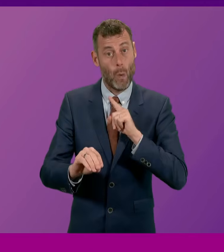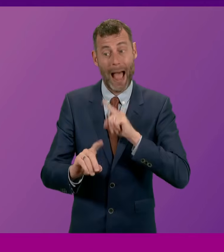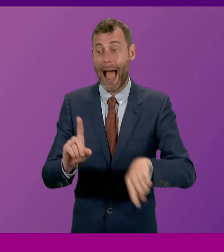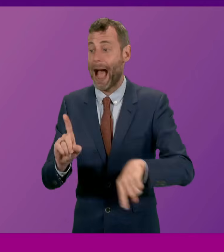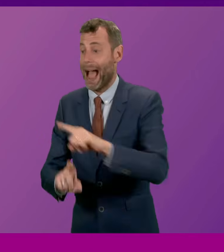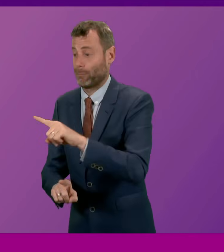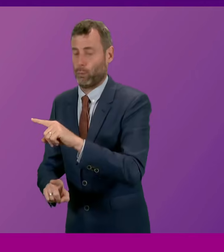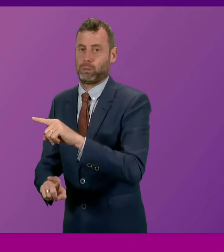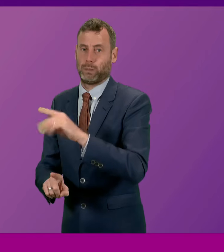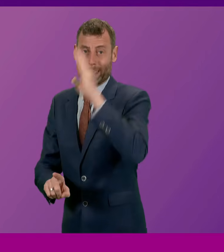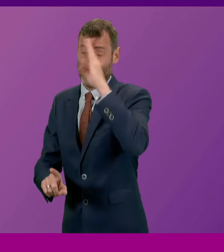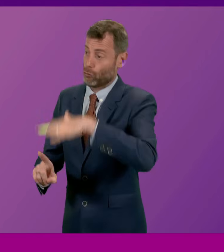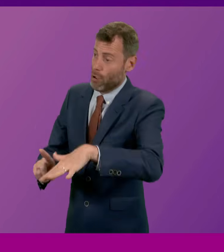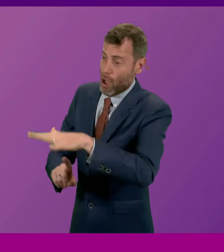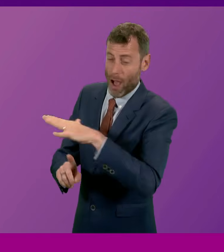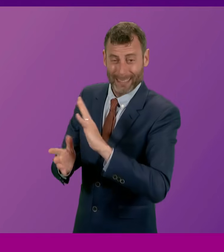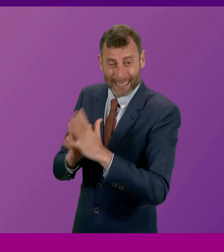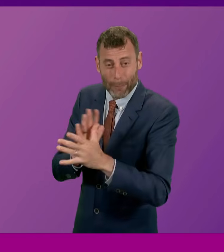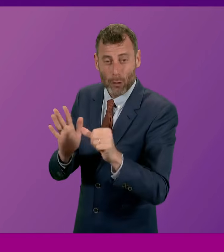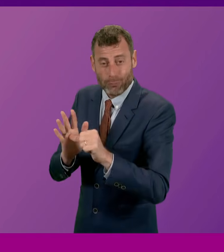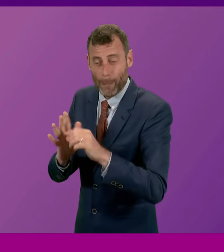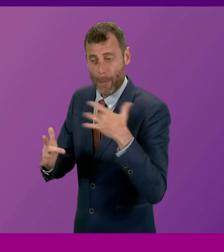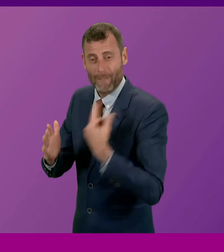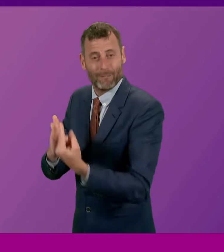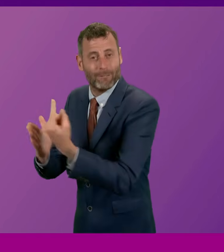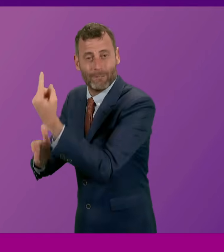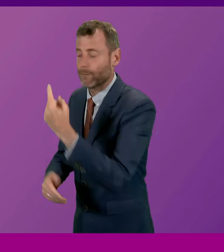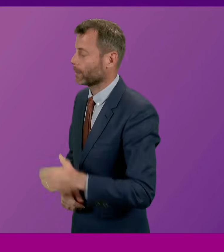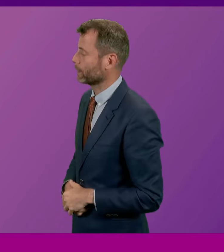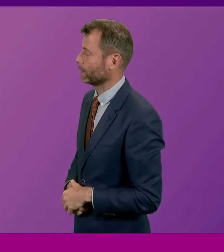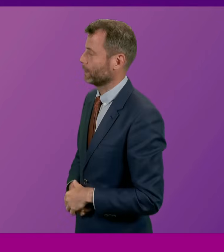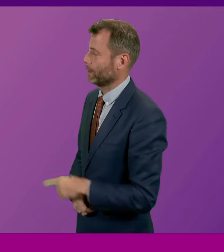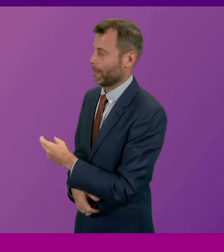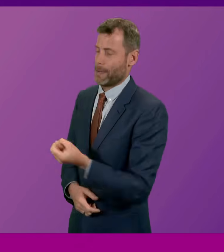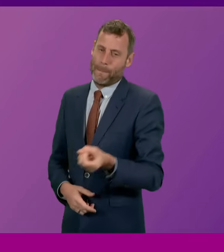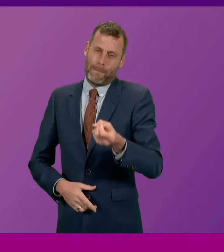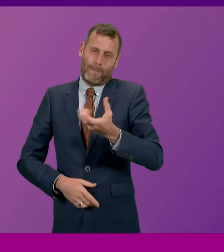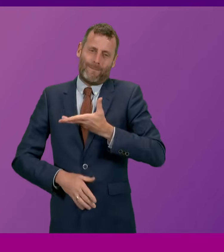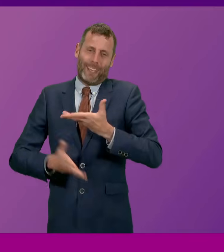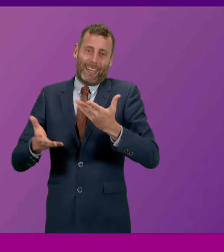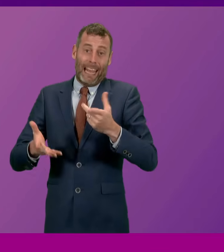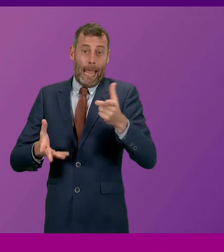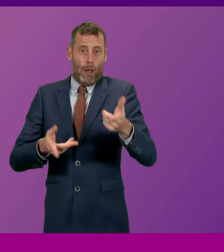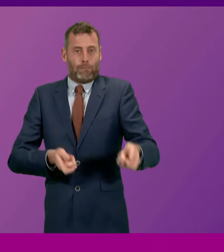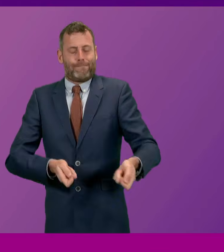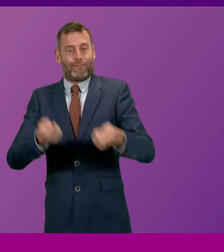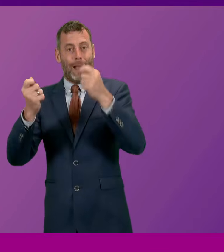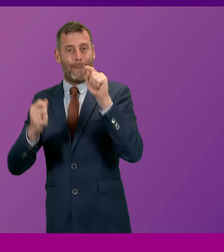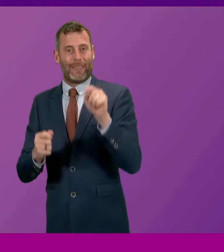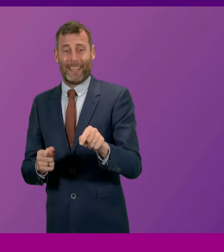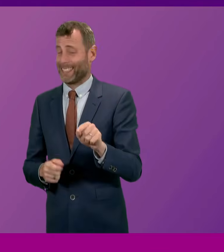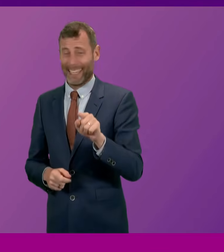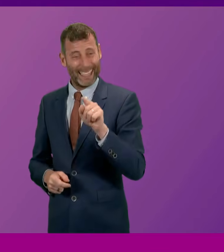long-term as a consequence. Russell Finlay. That was absolutely desperate. As the First Minister